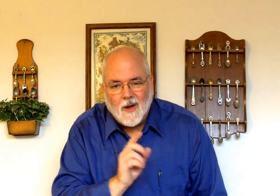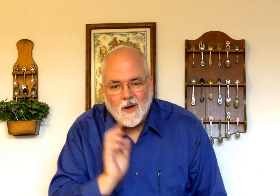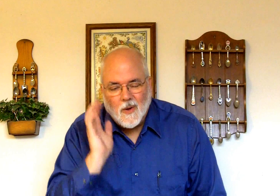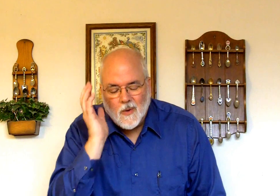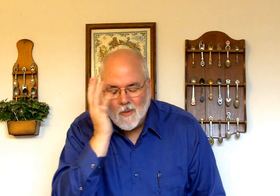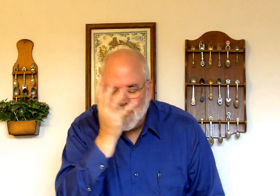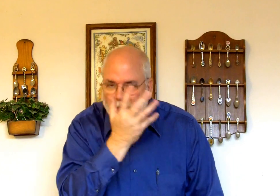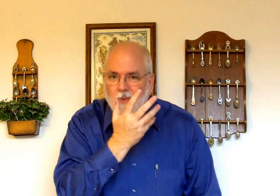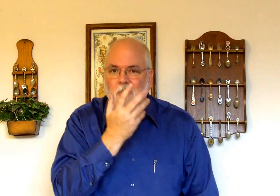How